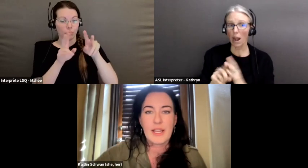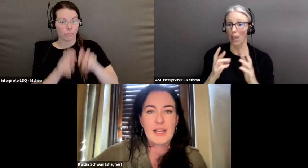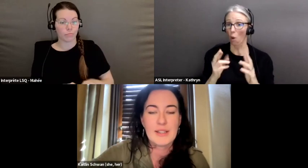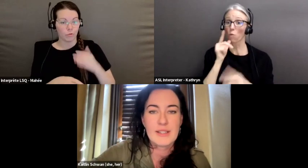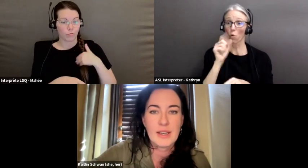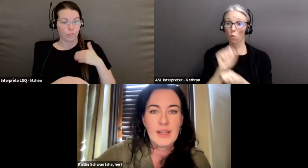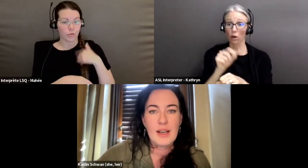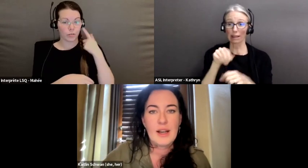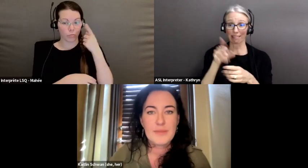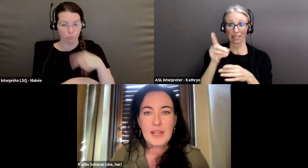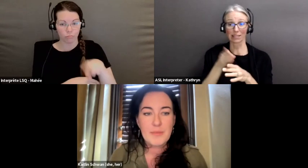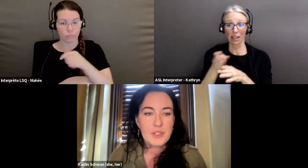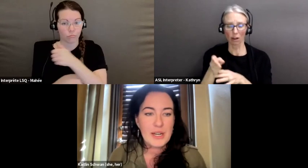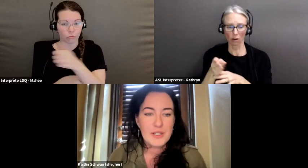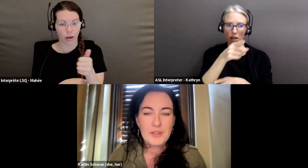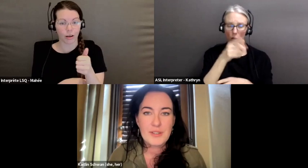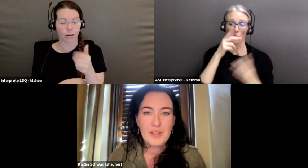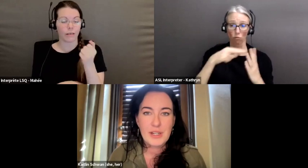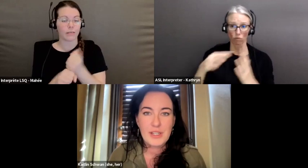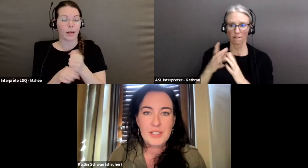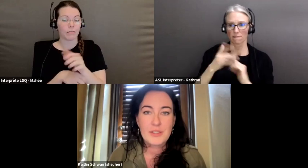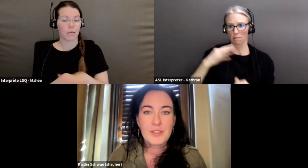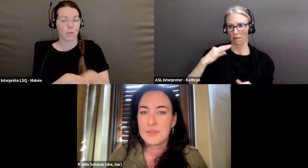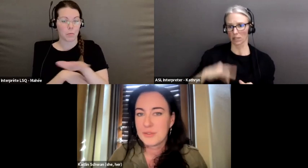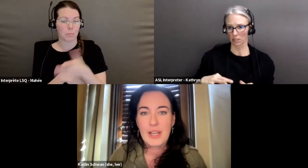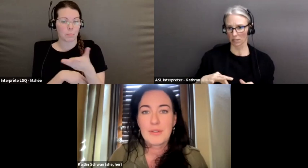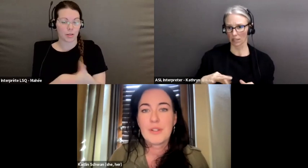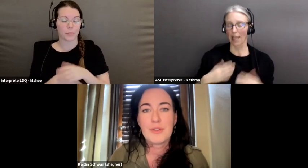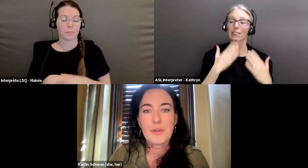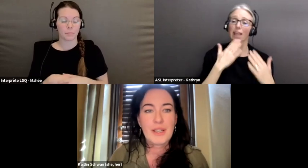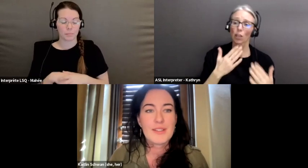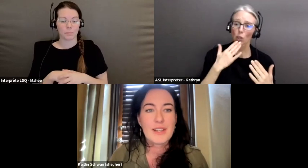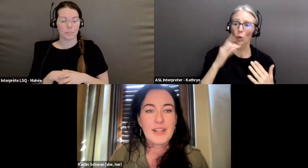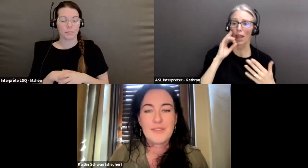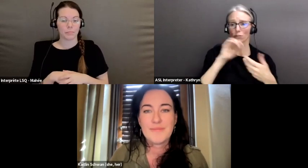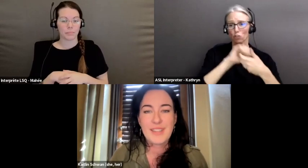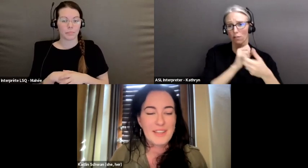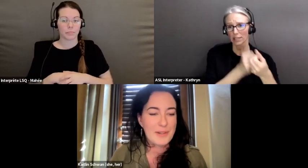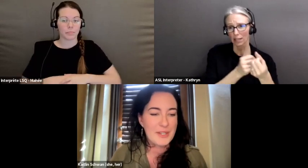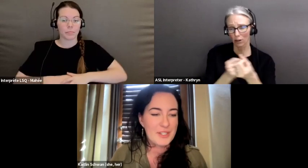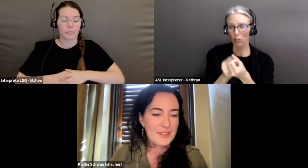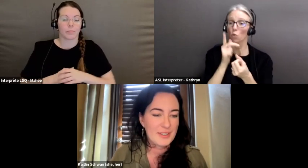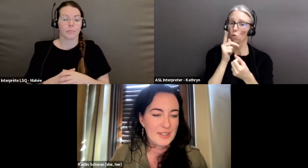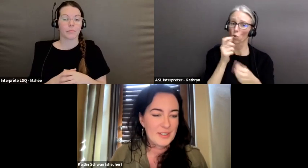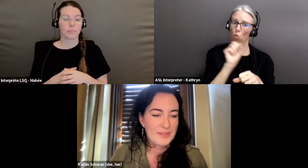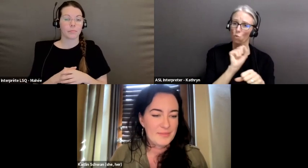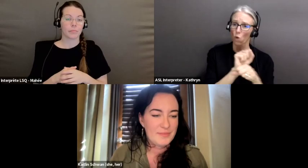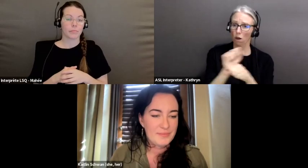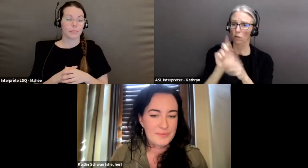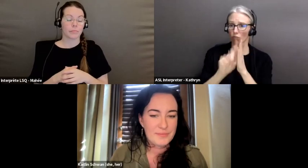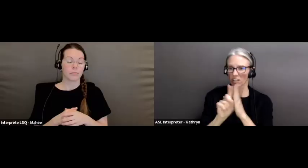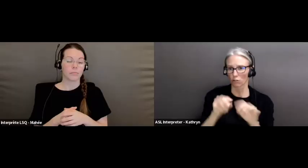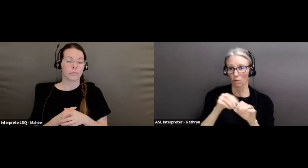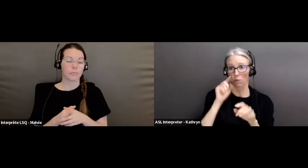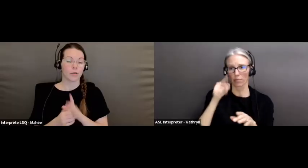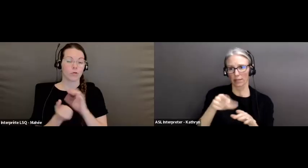this area, and sending much gratitude and solidarity to everyone who's working in this area. Thank you very much.